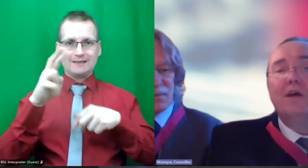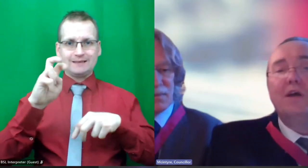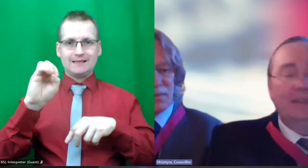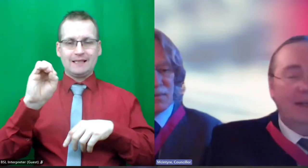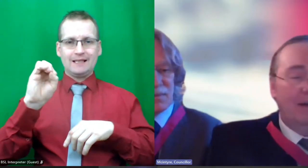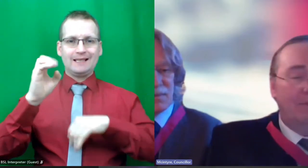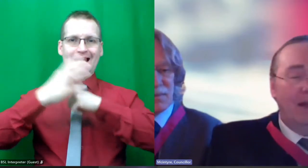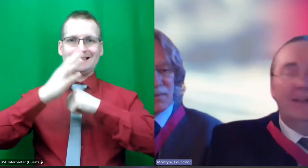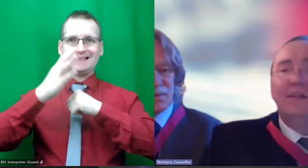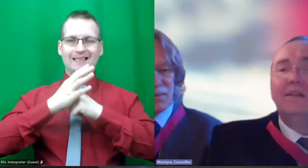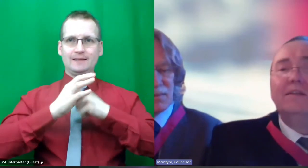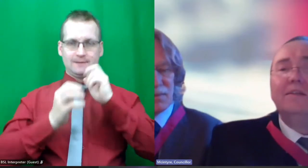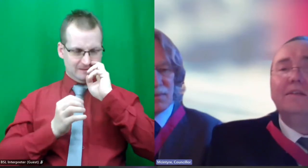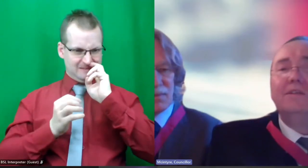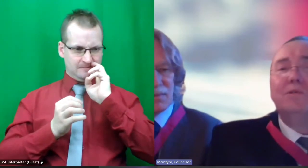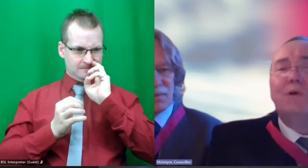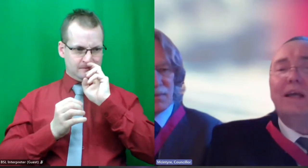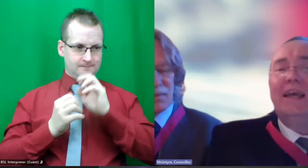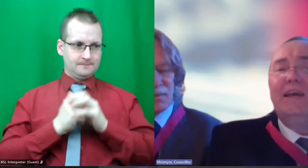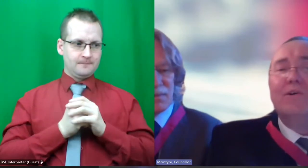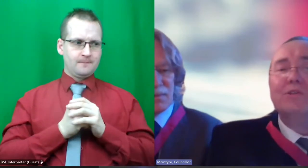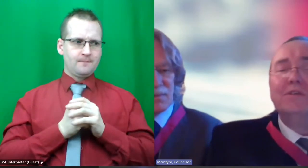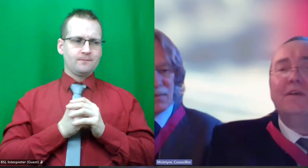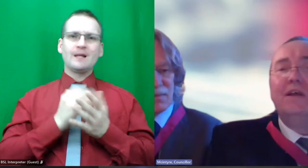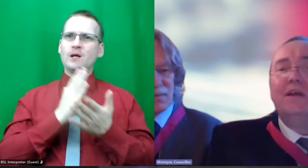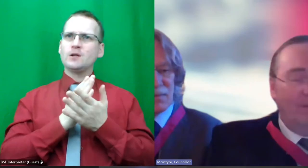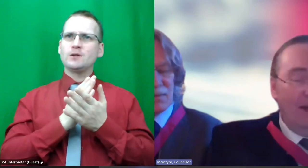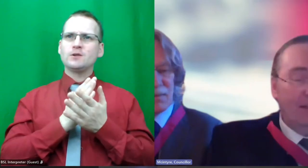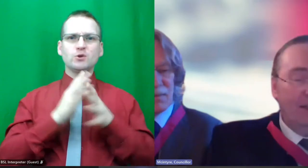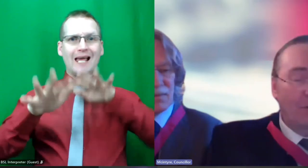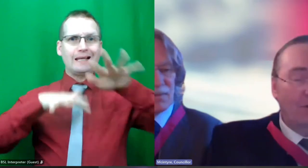remember that there's quite a chaos